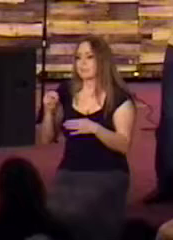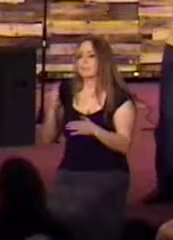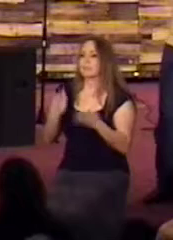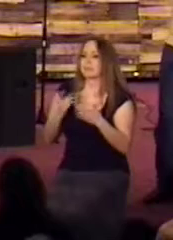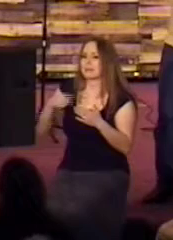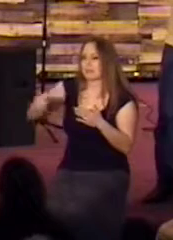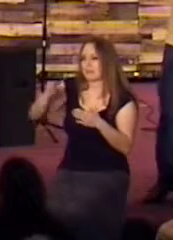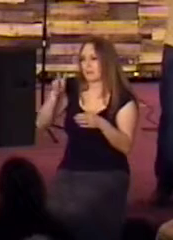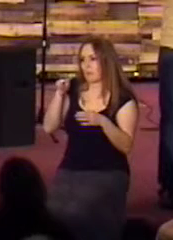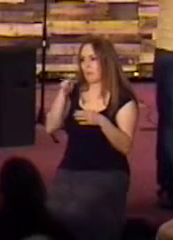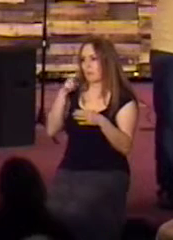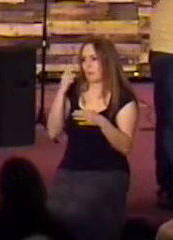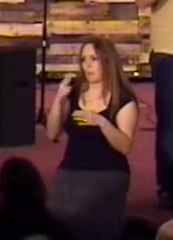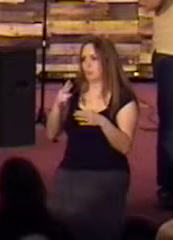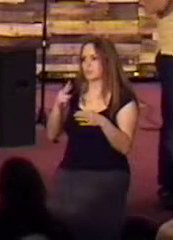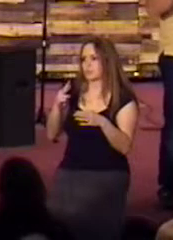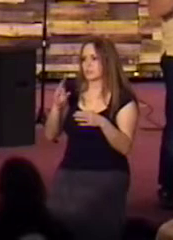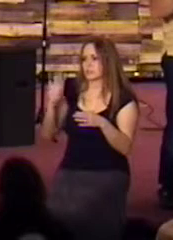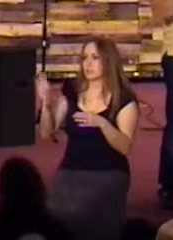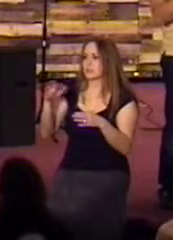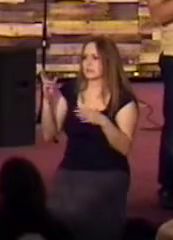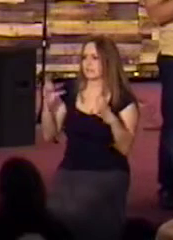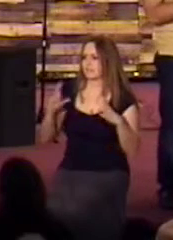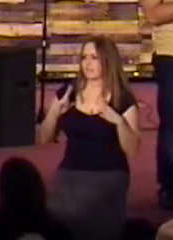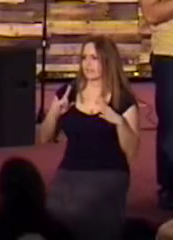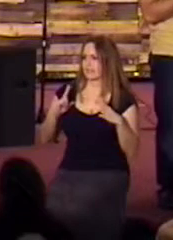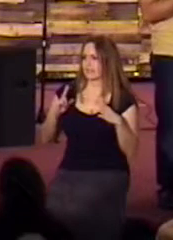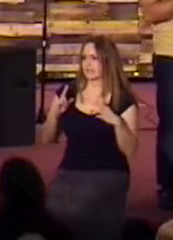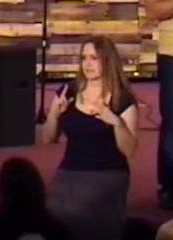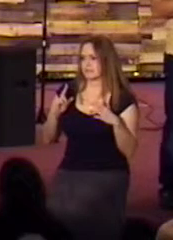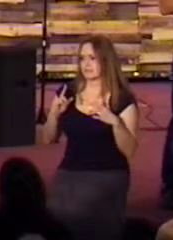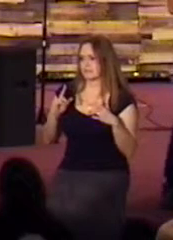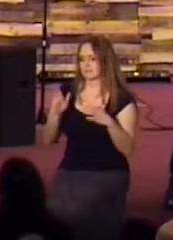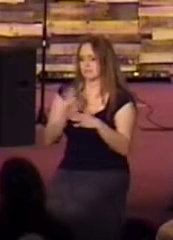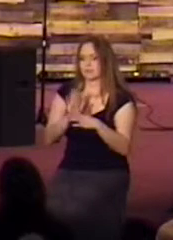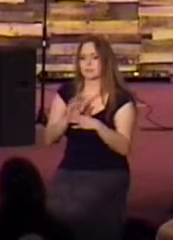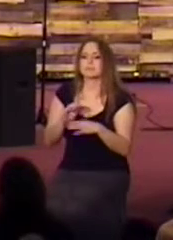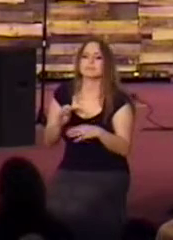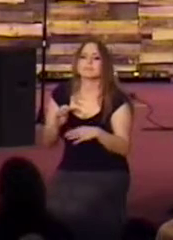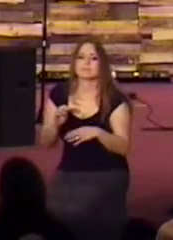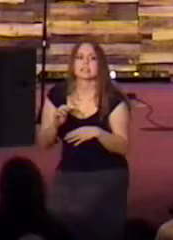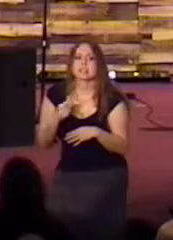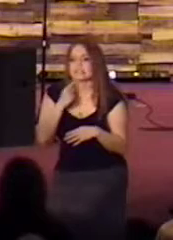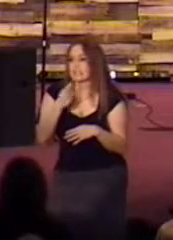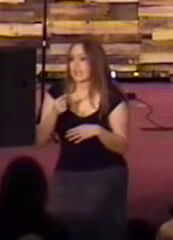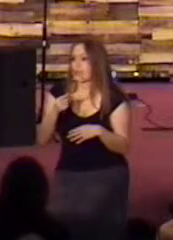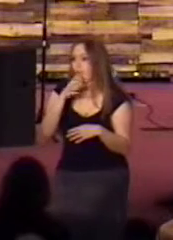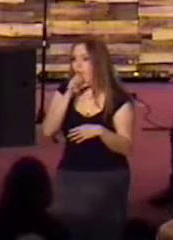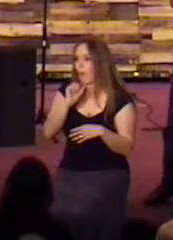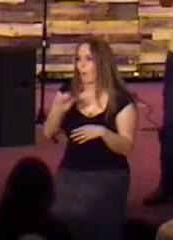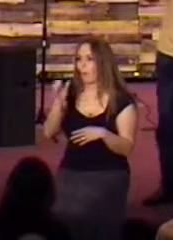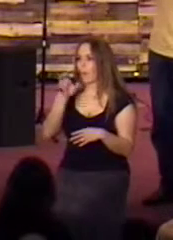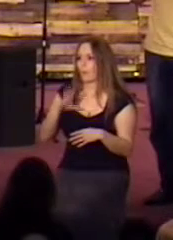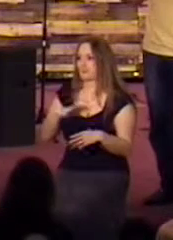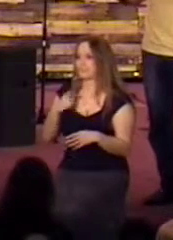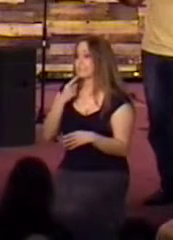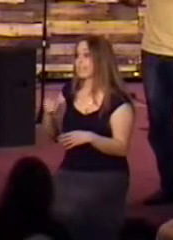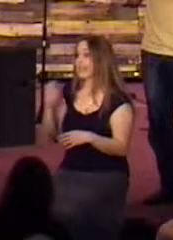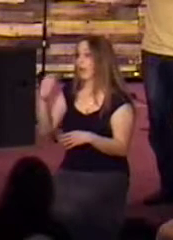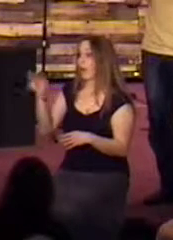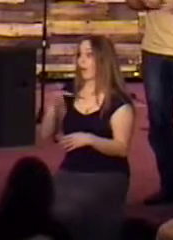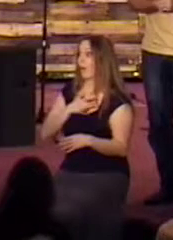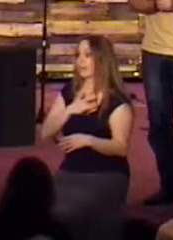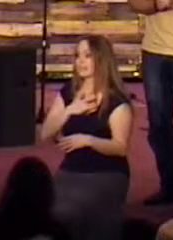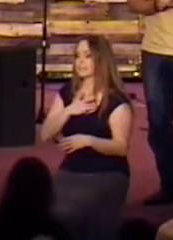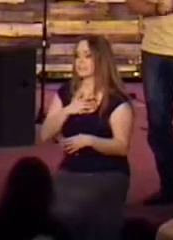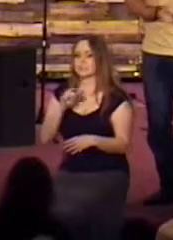year, and they're about to eat dinner, and they say to the old lady, they say, "All right, it's time to say grace. They want you to say grace." And she said, "Grace died 30